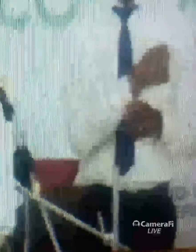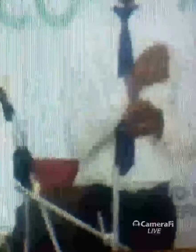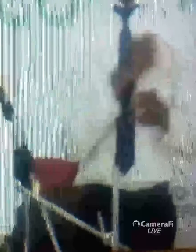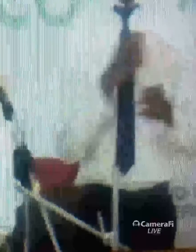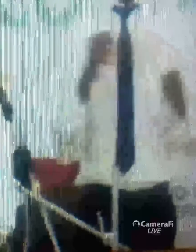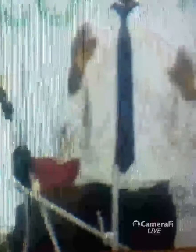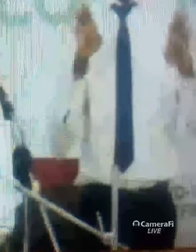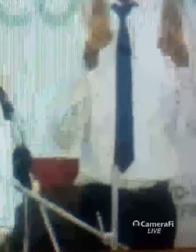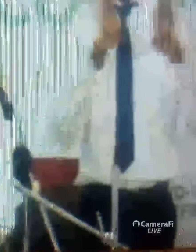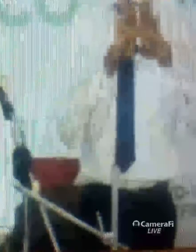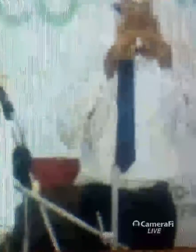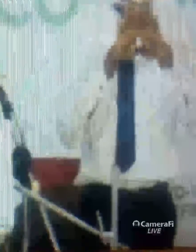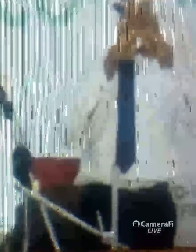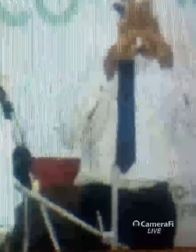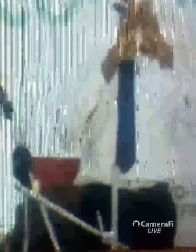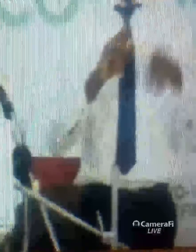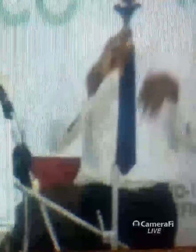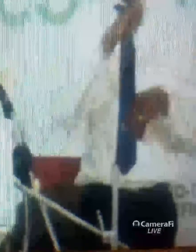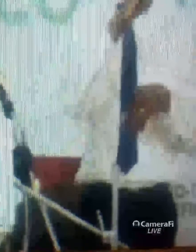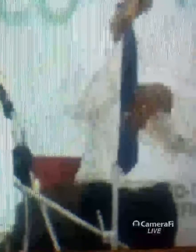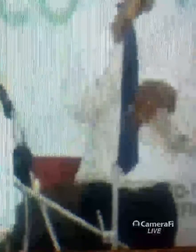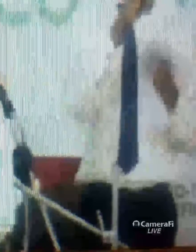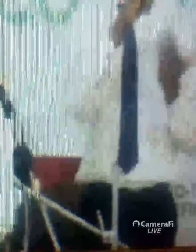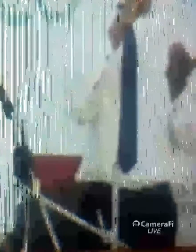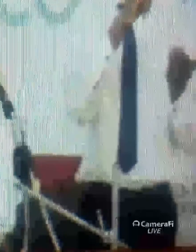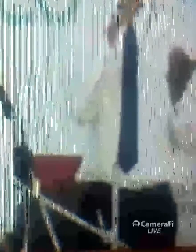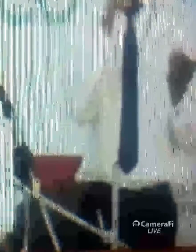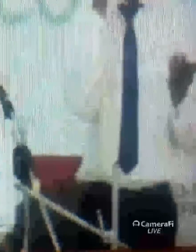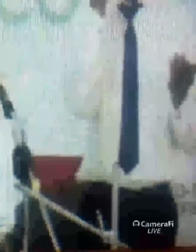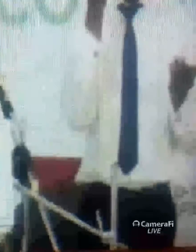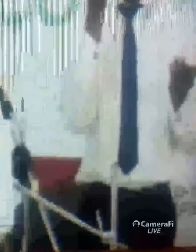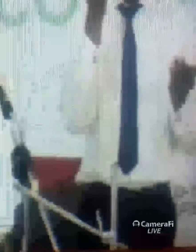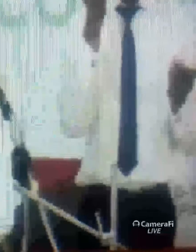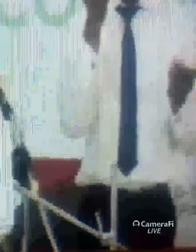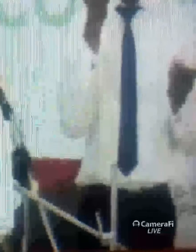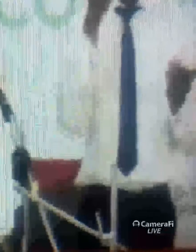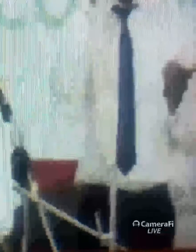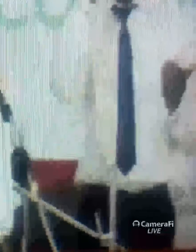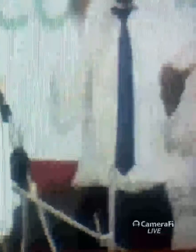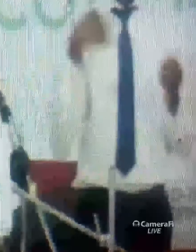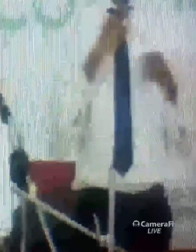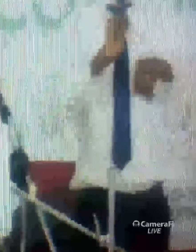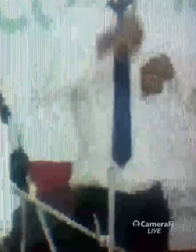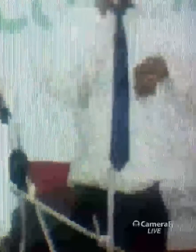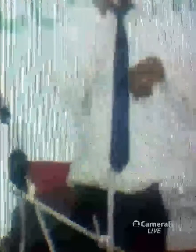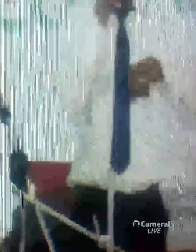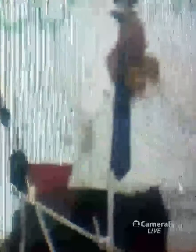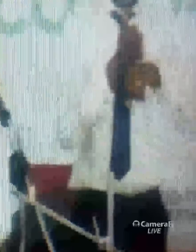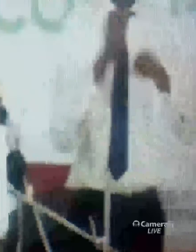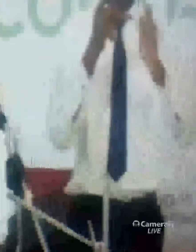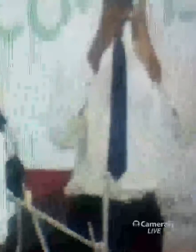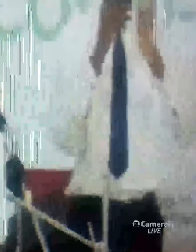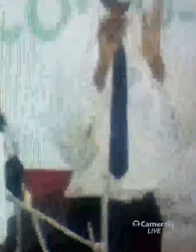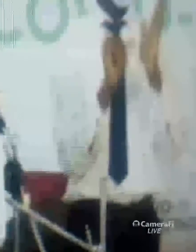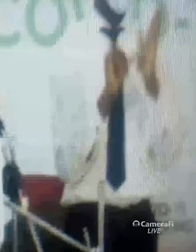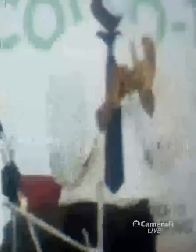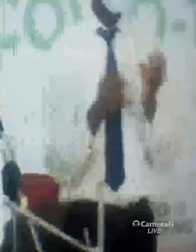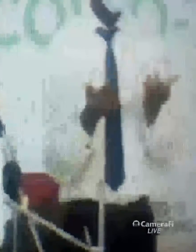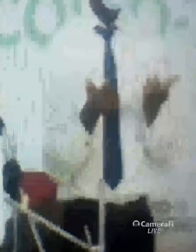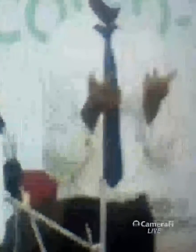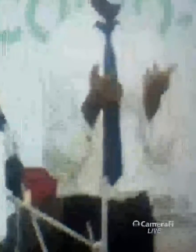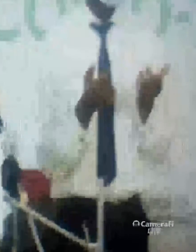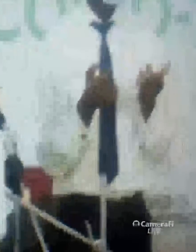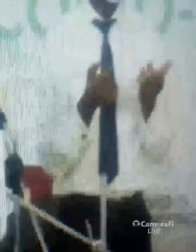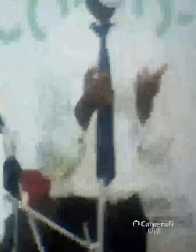already have a policy in place that was strict and regardless of the issues of implementation were there